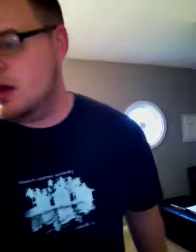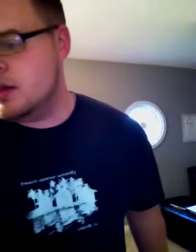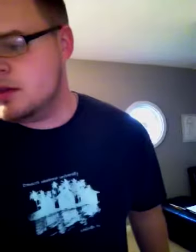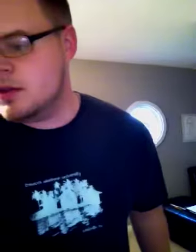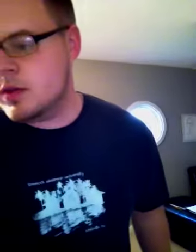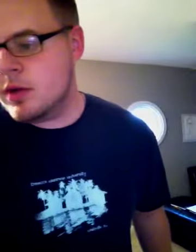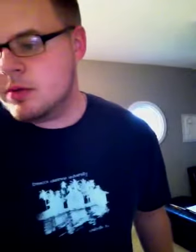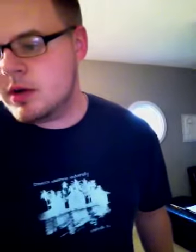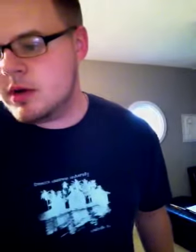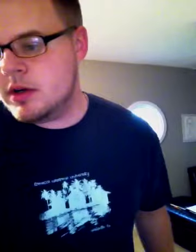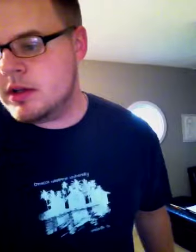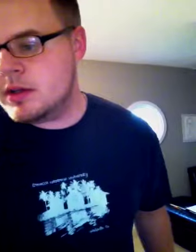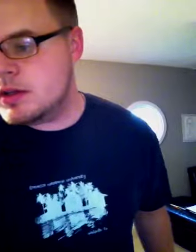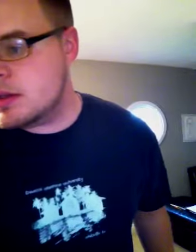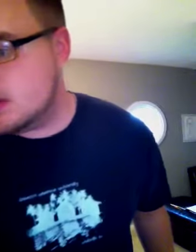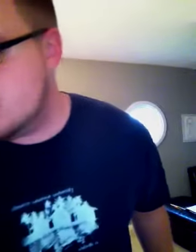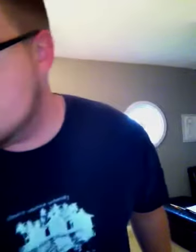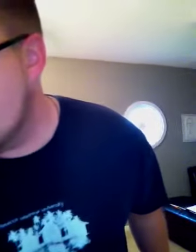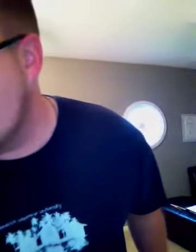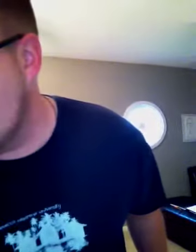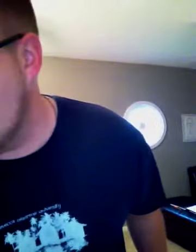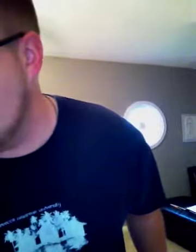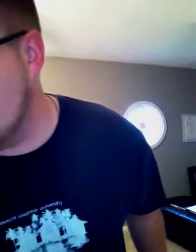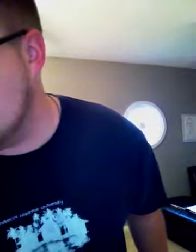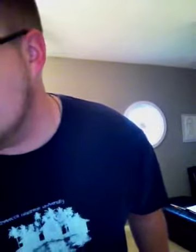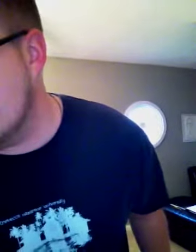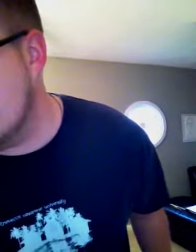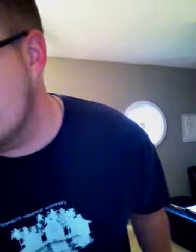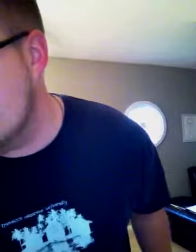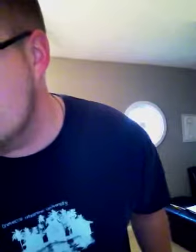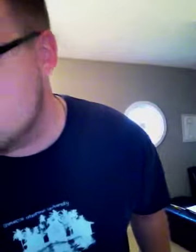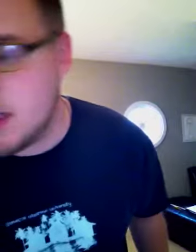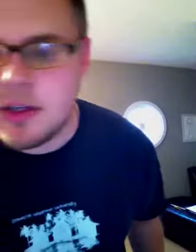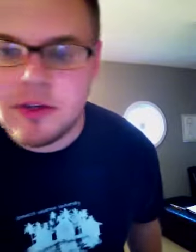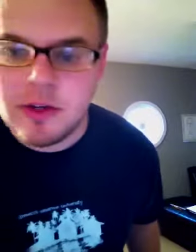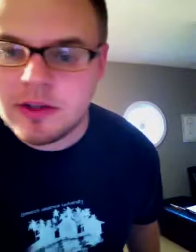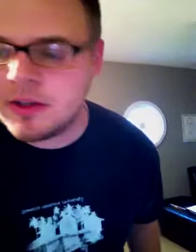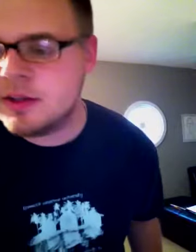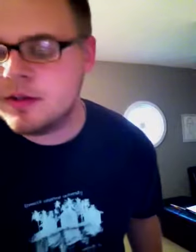Let's see what part this is. And then it's sing to Jesus.